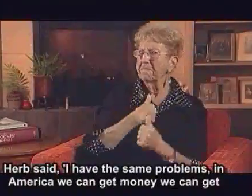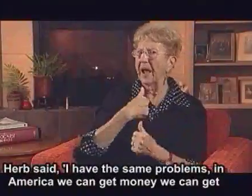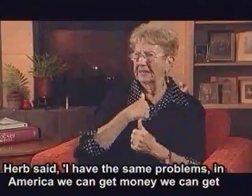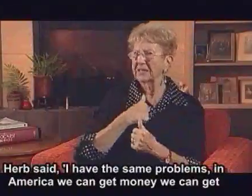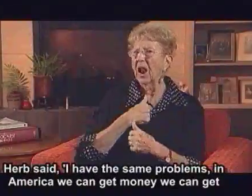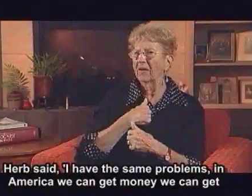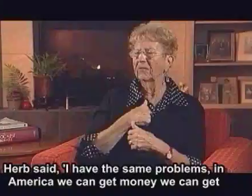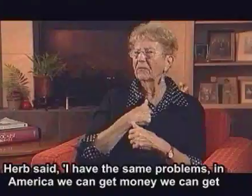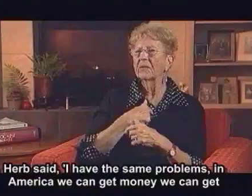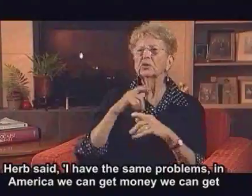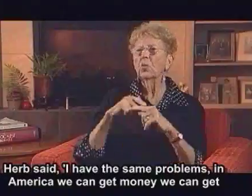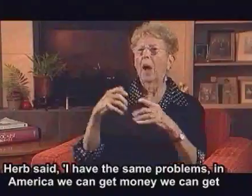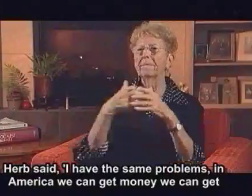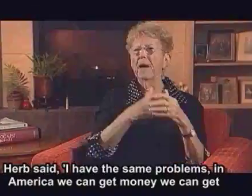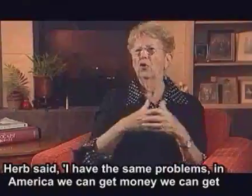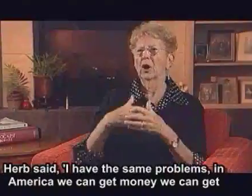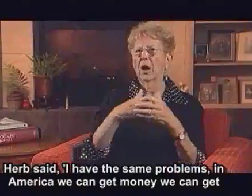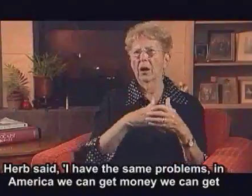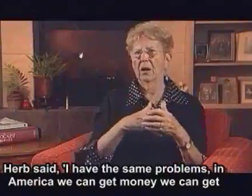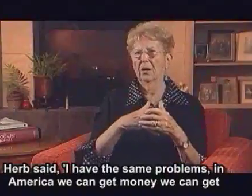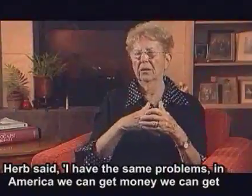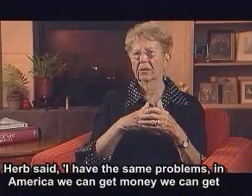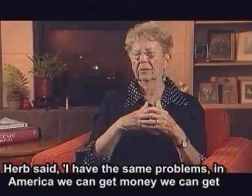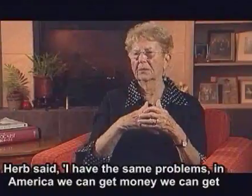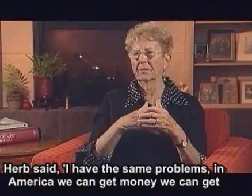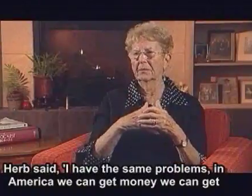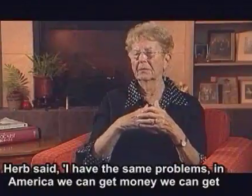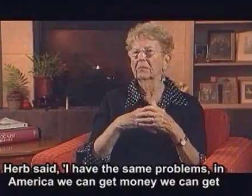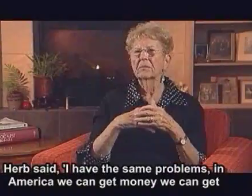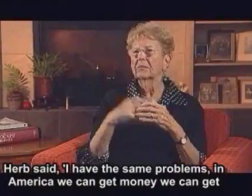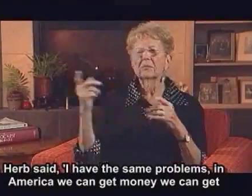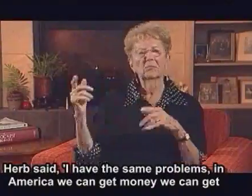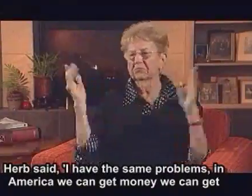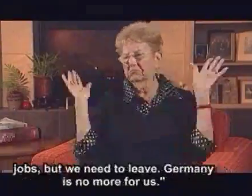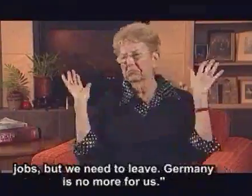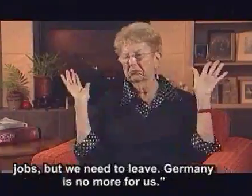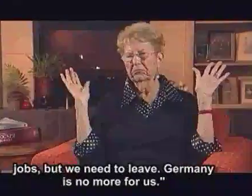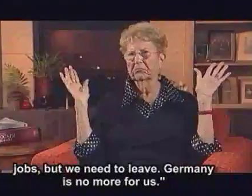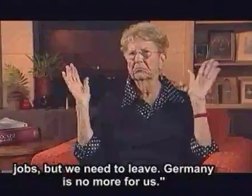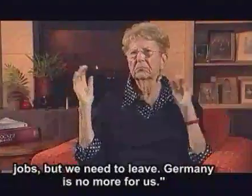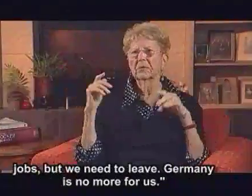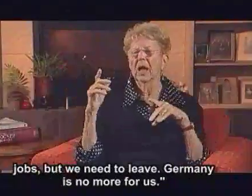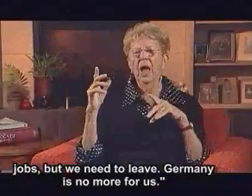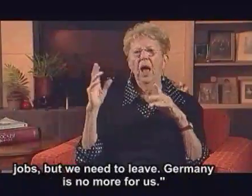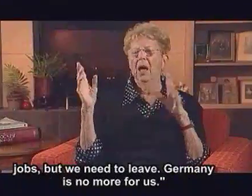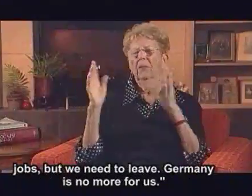Herb said, "I have the same problems. In America, we can get money, we can get jobs, but we need to leave.